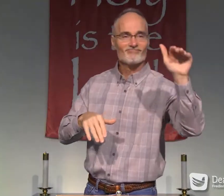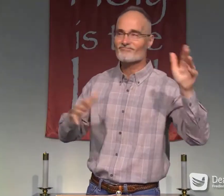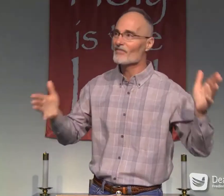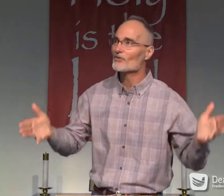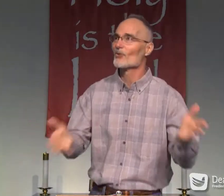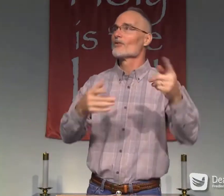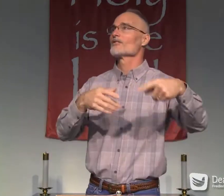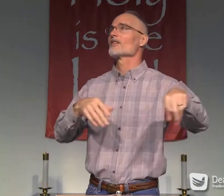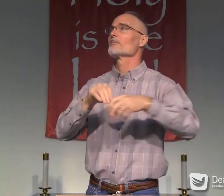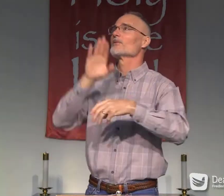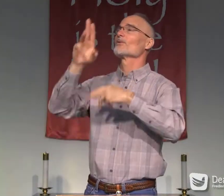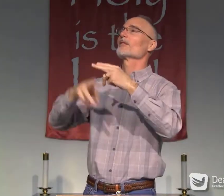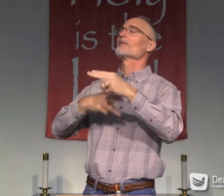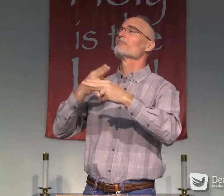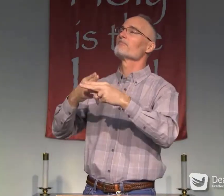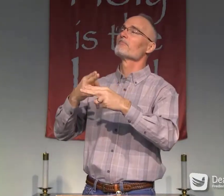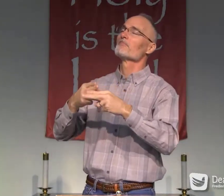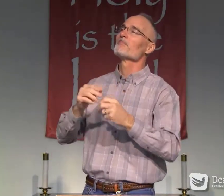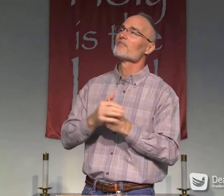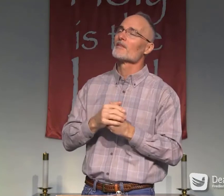in and give them that encouragement in your name.